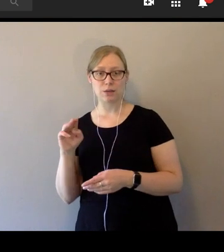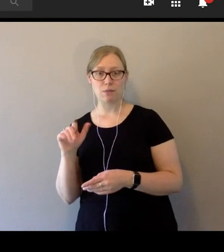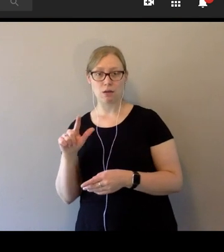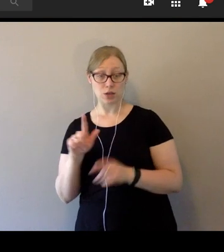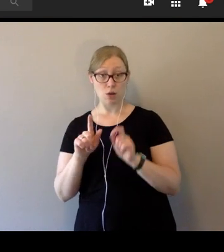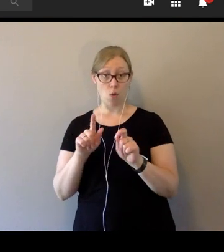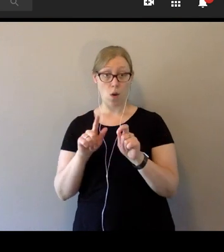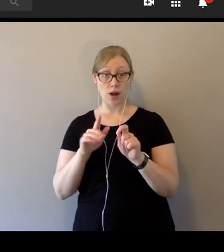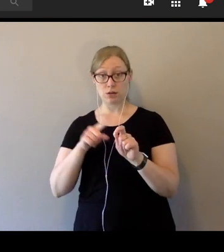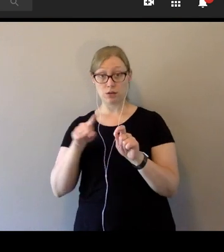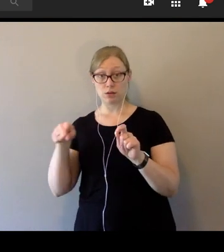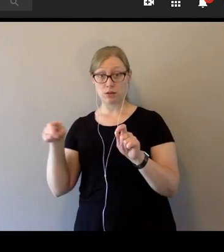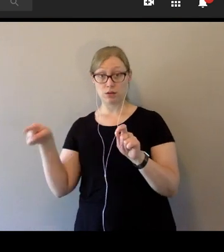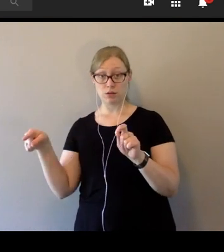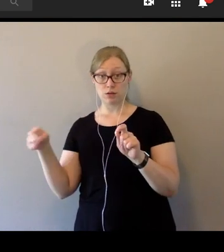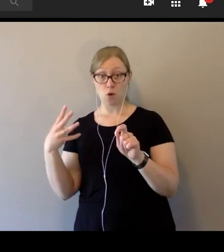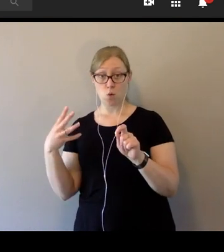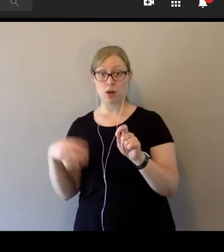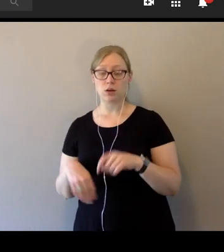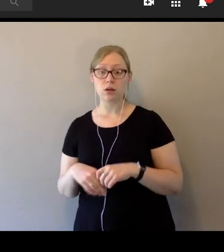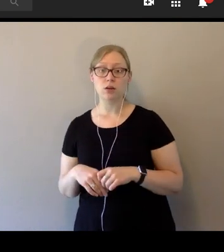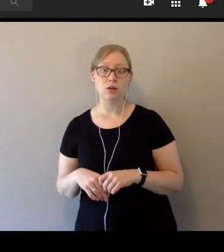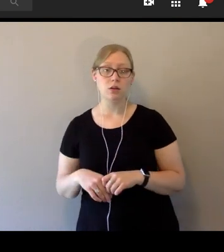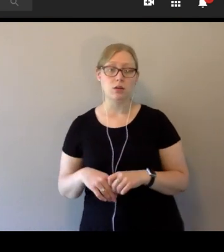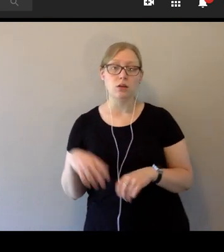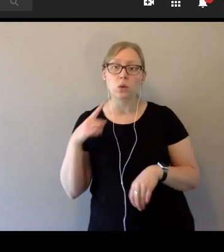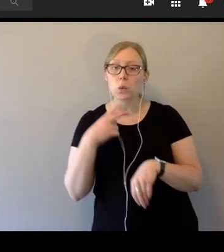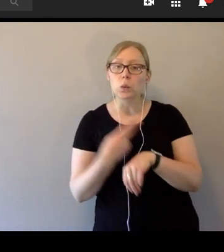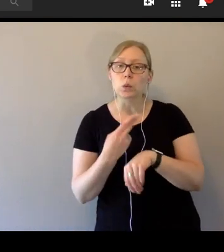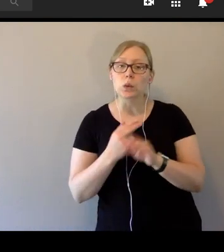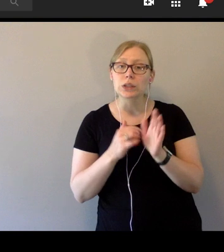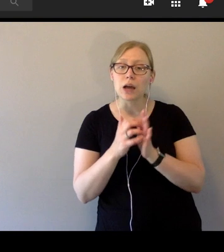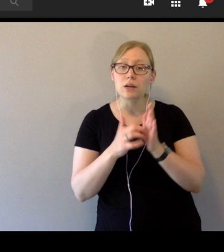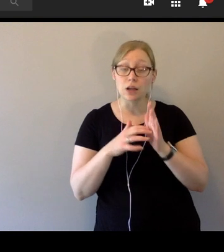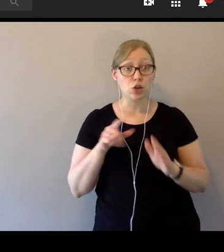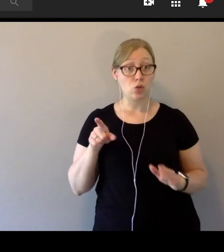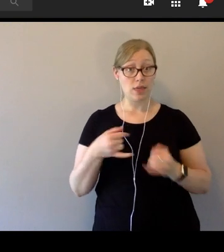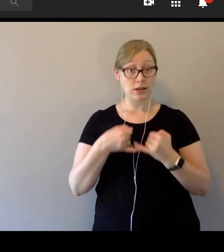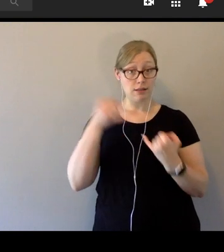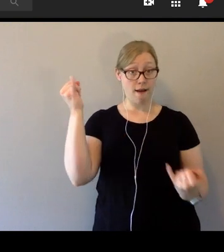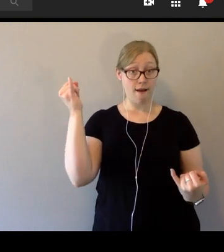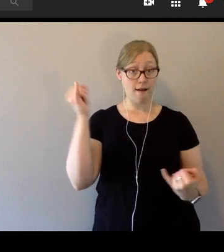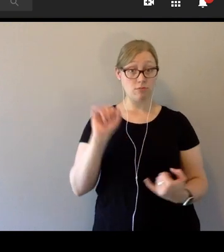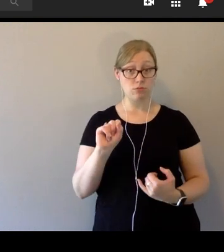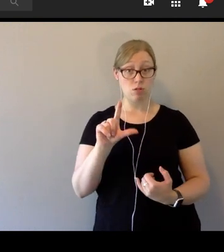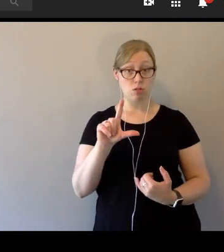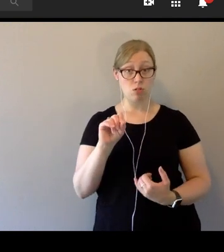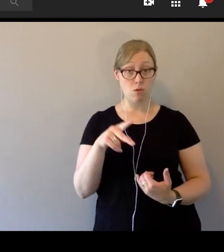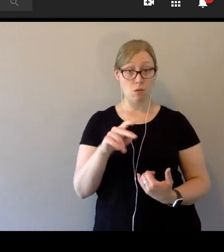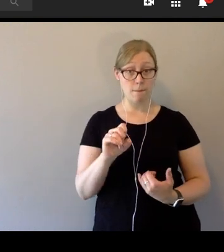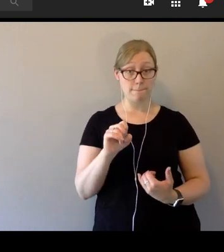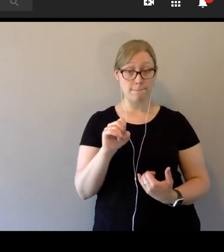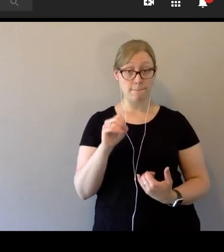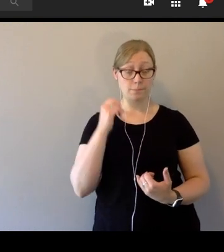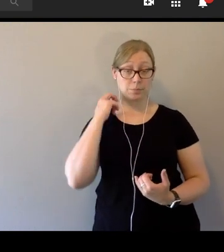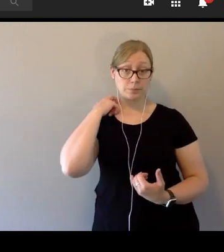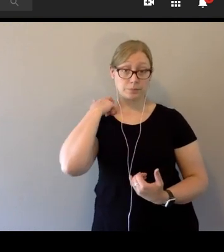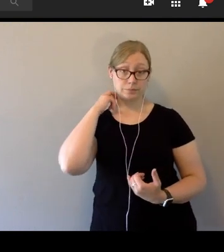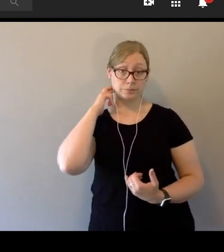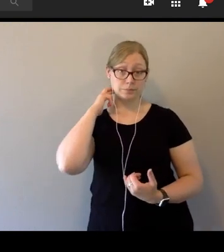And so we'll use our calculator, and it works out that the slope of this line, so the slope